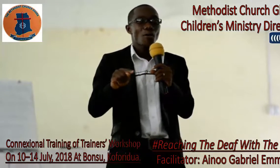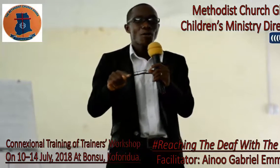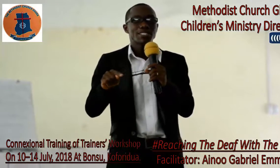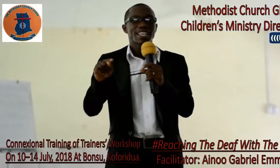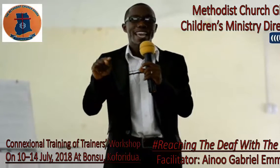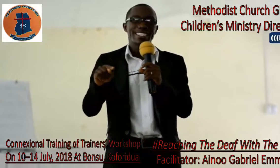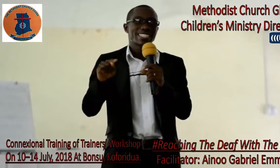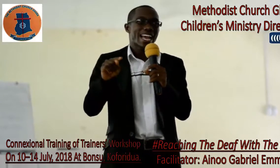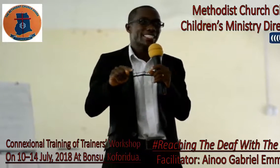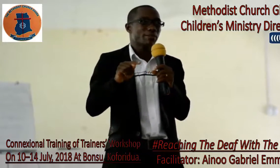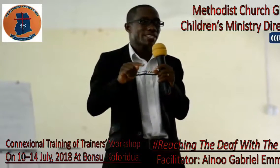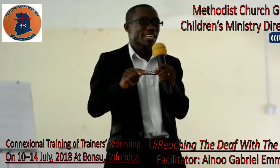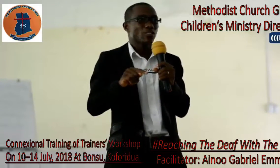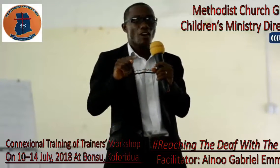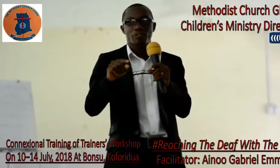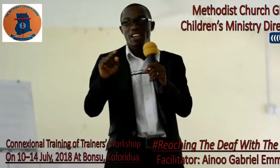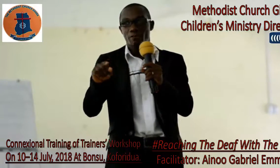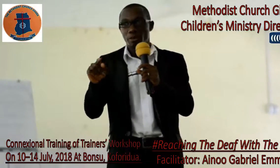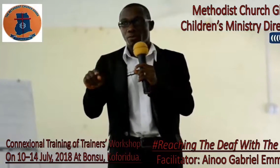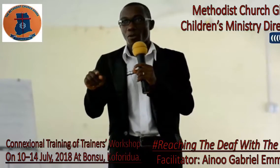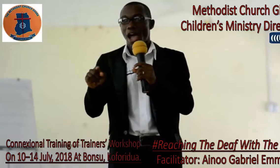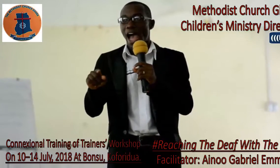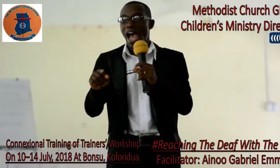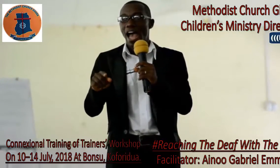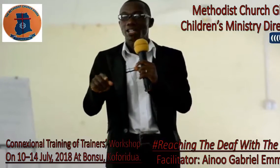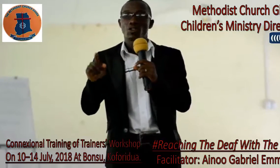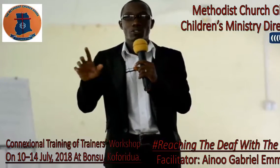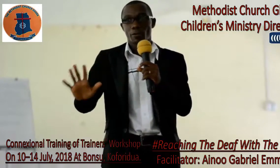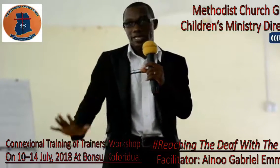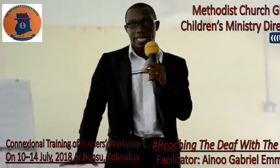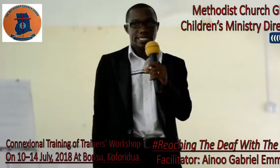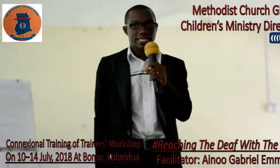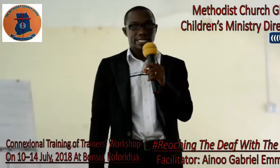almost 80-90% of deaf people are Jehovah Witness.